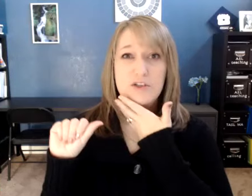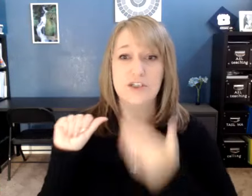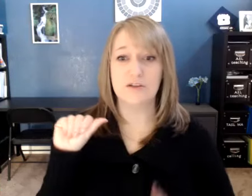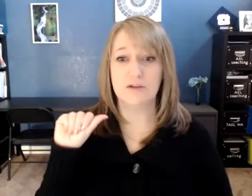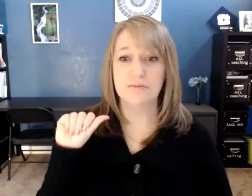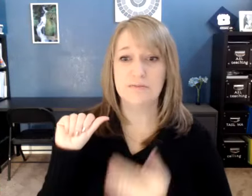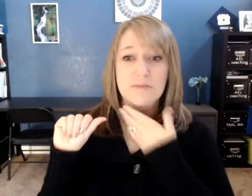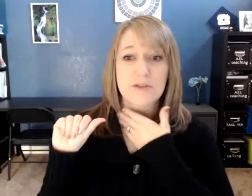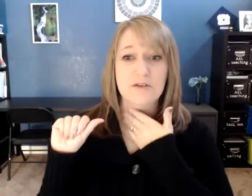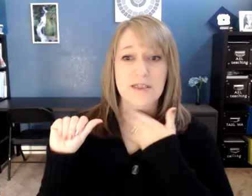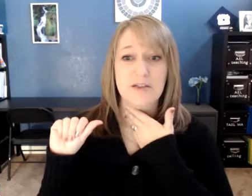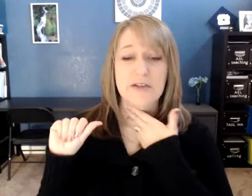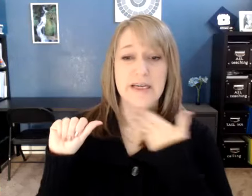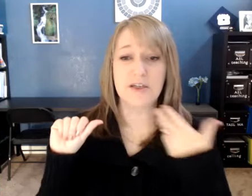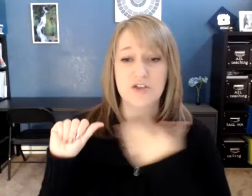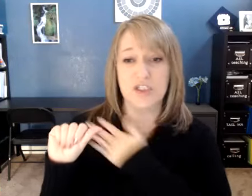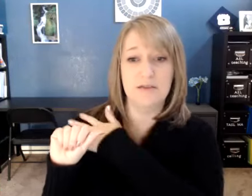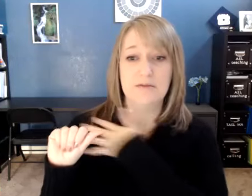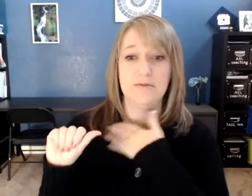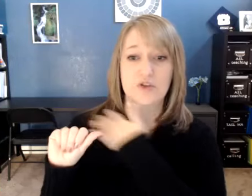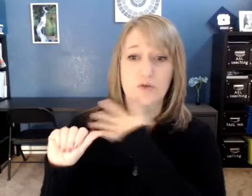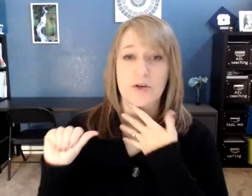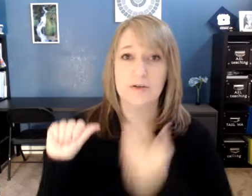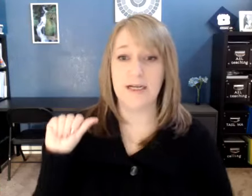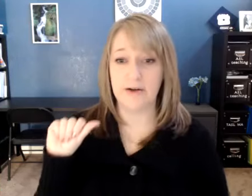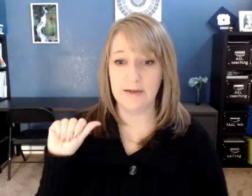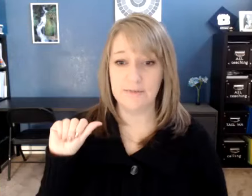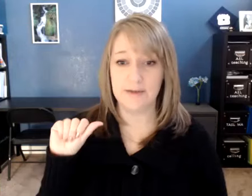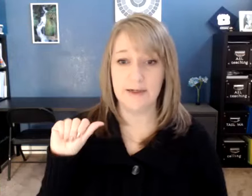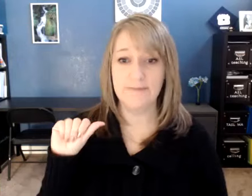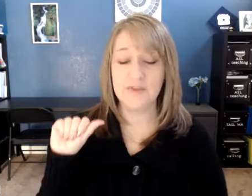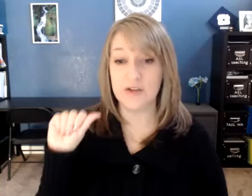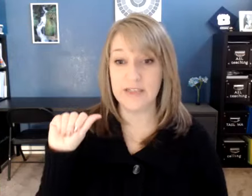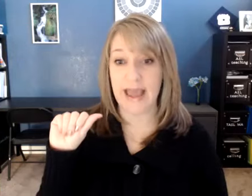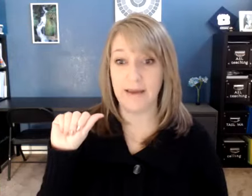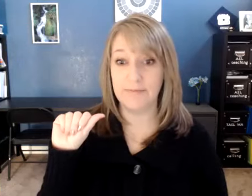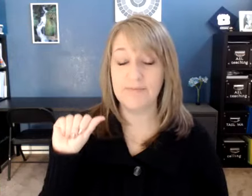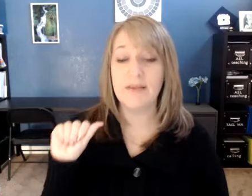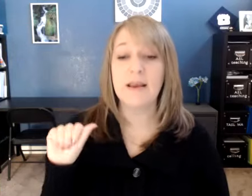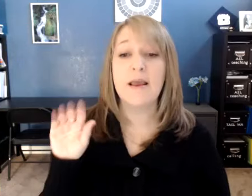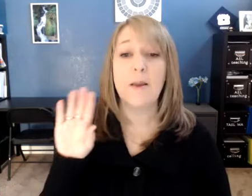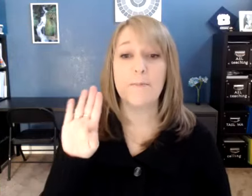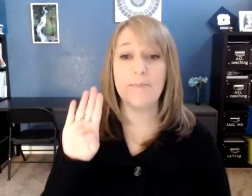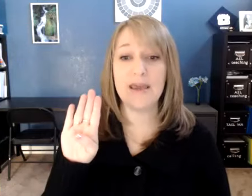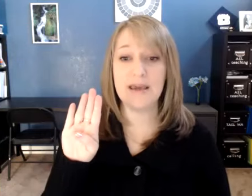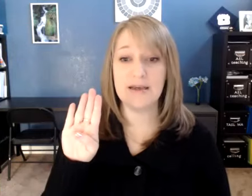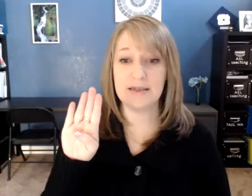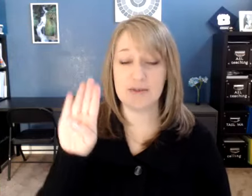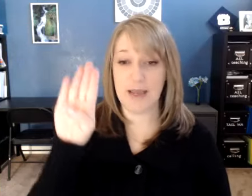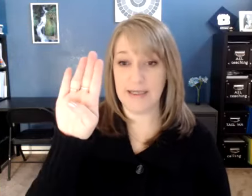to your like your neck, your chin, shoulder area. All right. So there's A. B is this way. It's